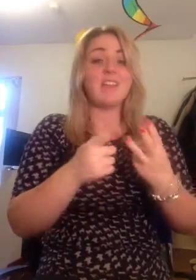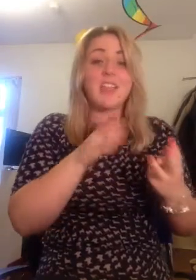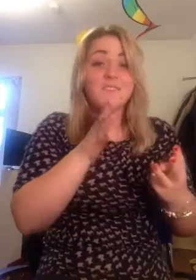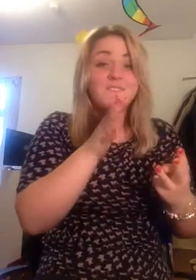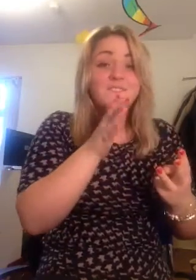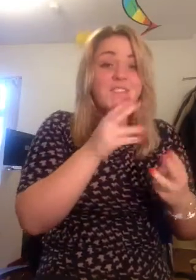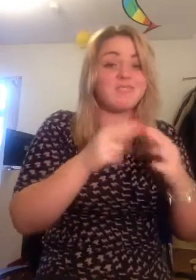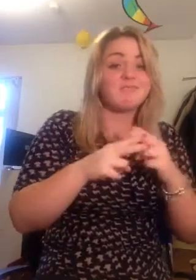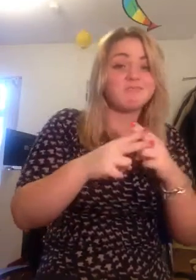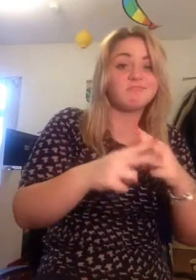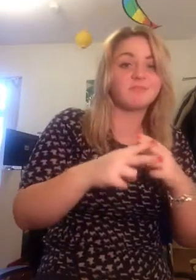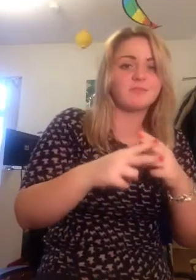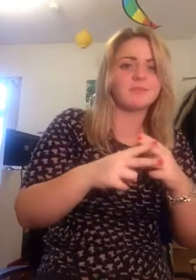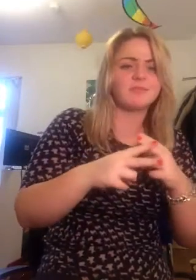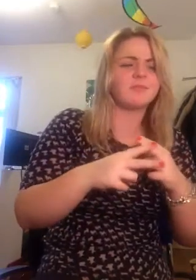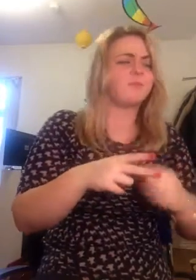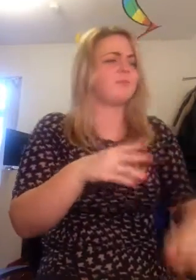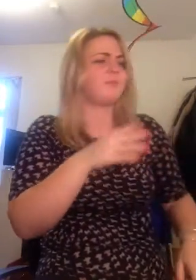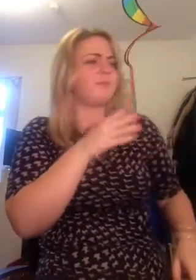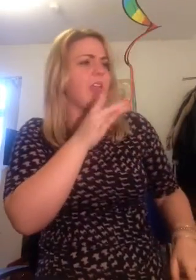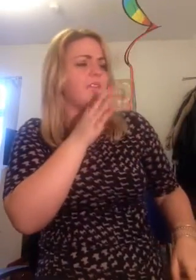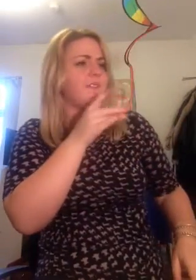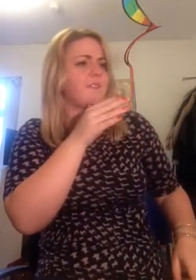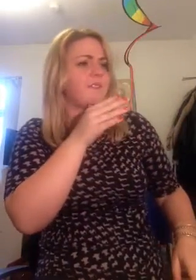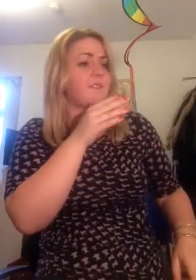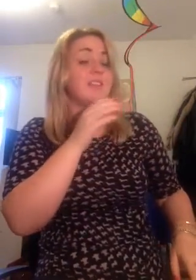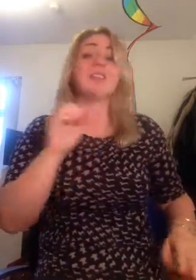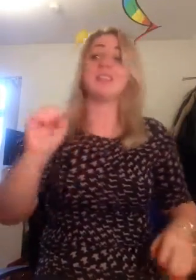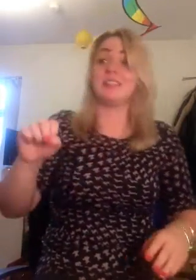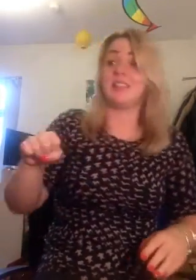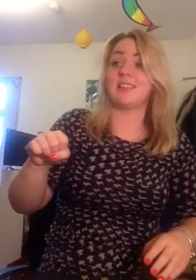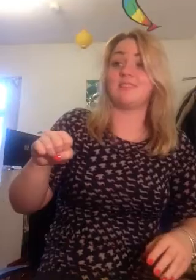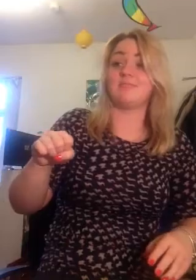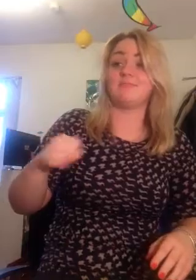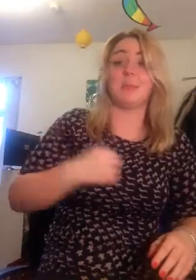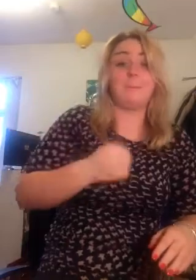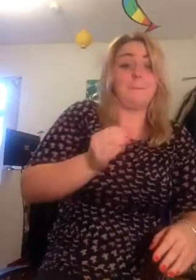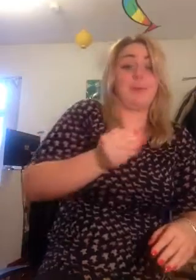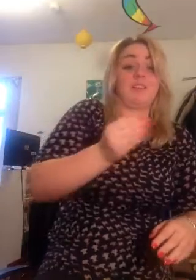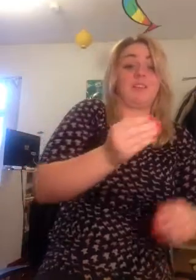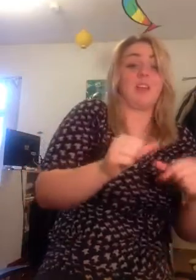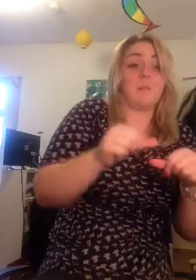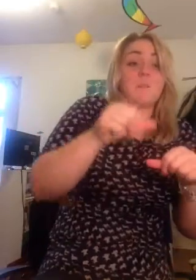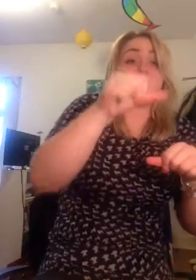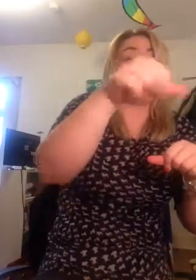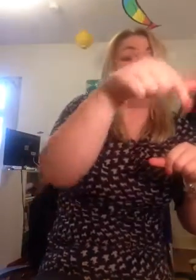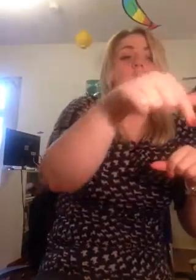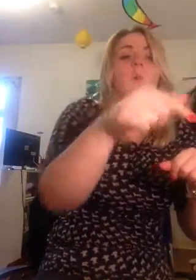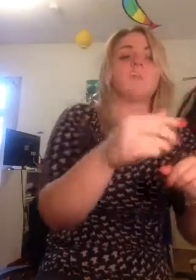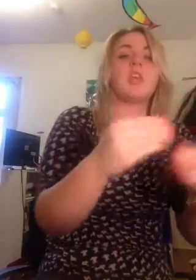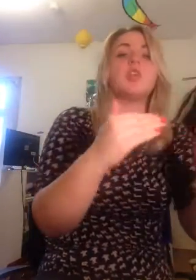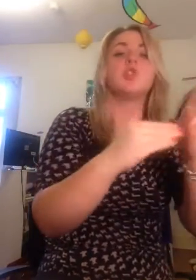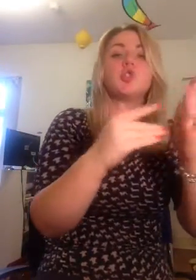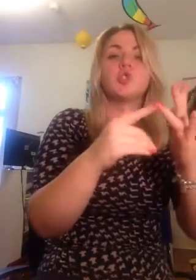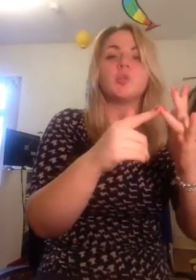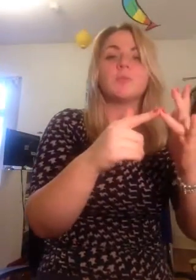Yes, I just never see them. The cats at the bottom of the garden, and the odd squirrel, but I don't think I